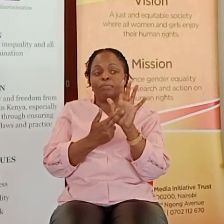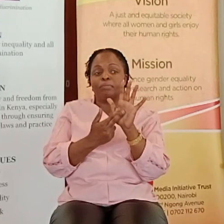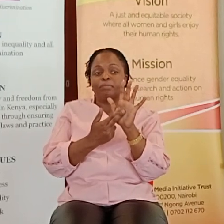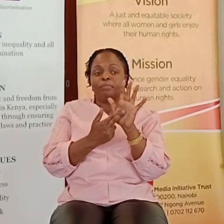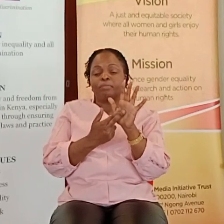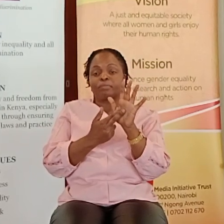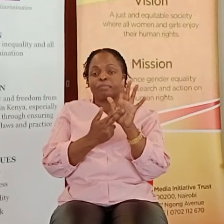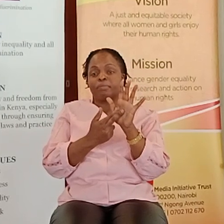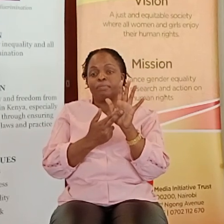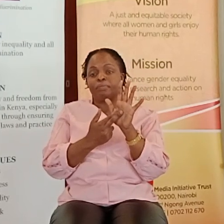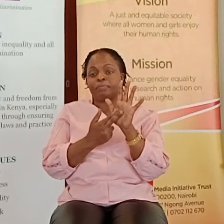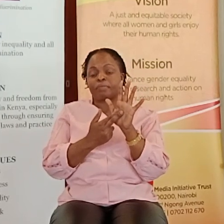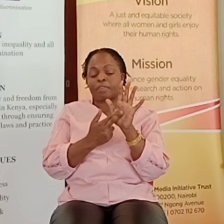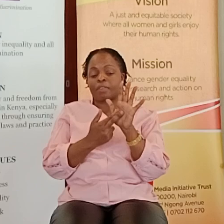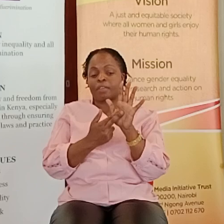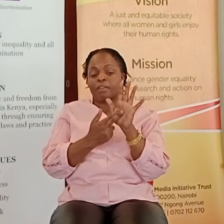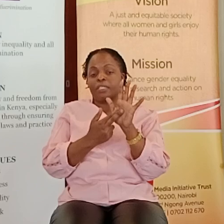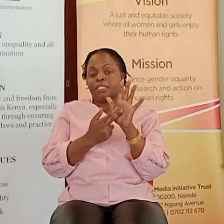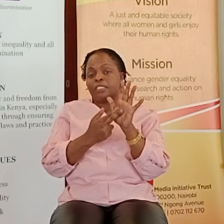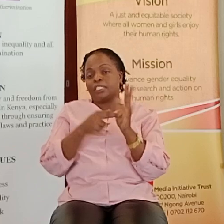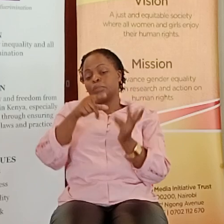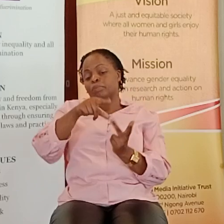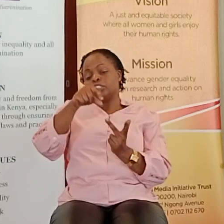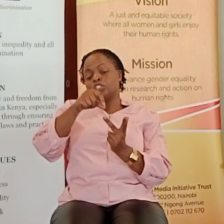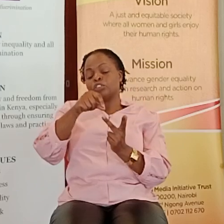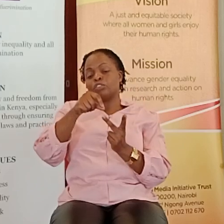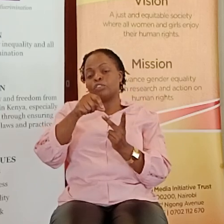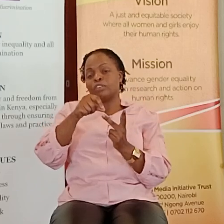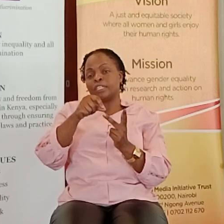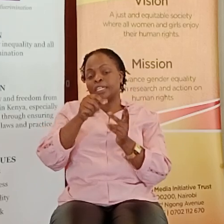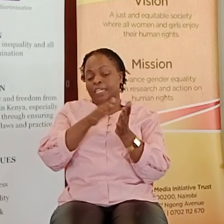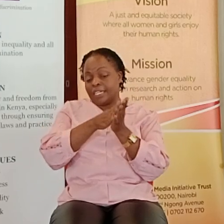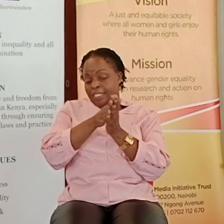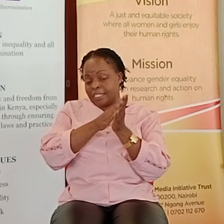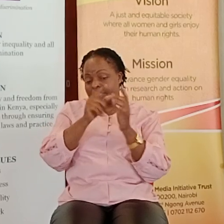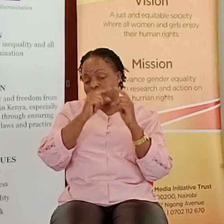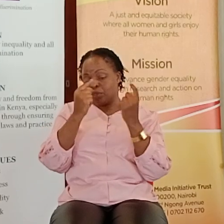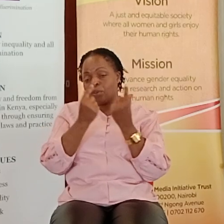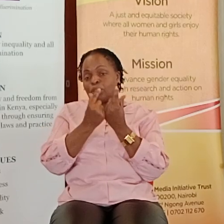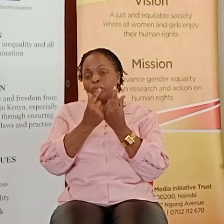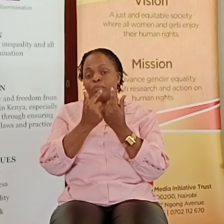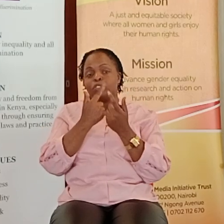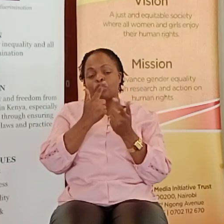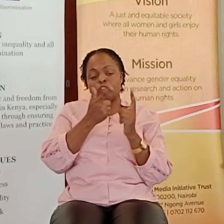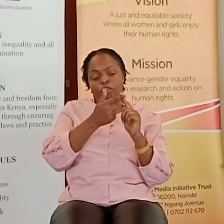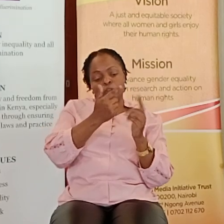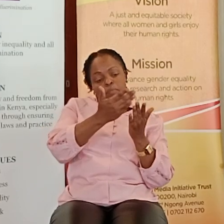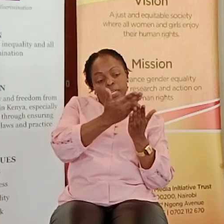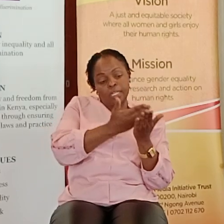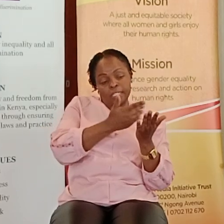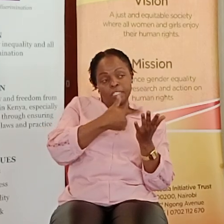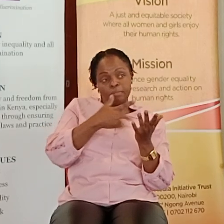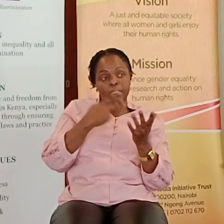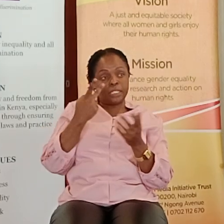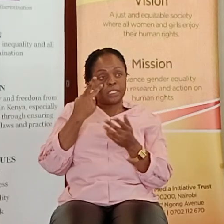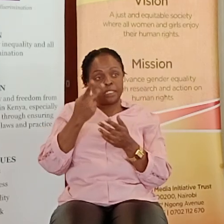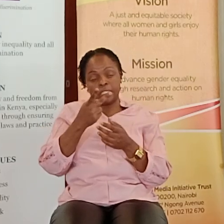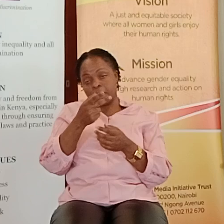those special interest groups. And from the list here, I could see those that are in